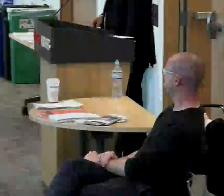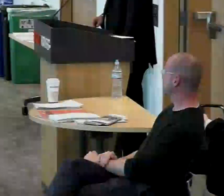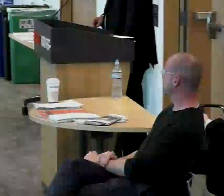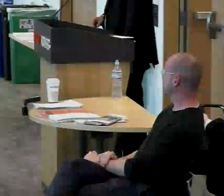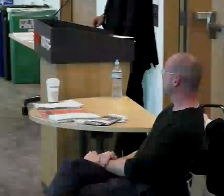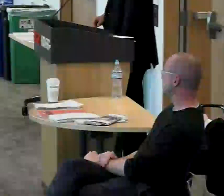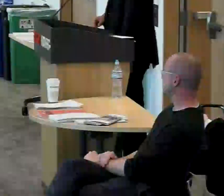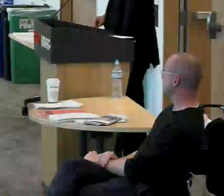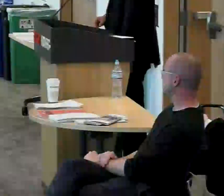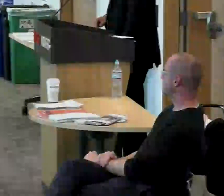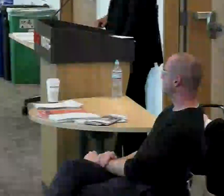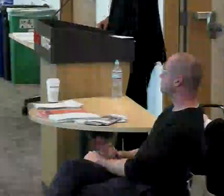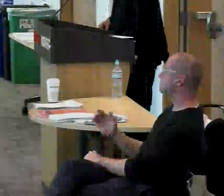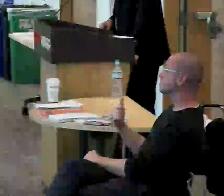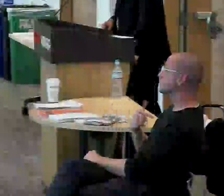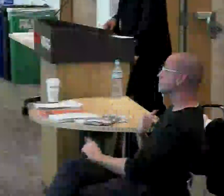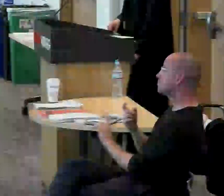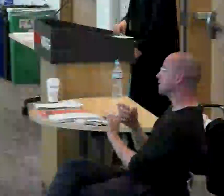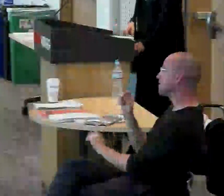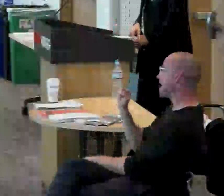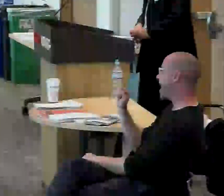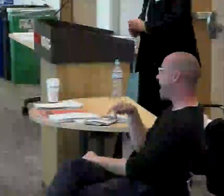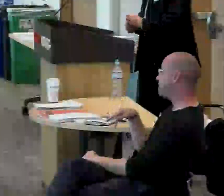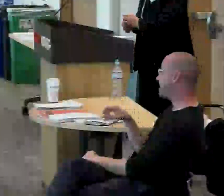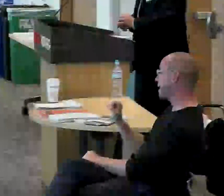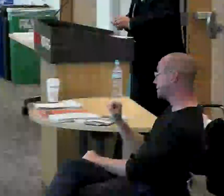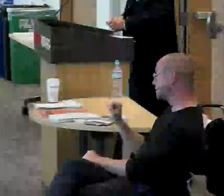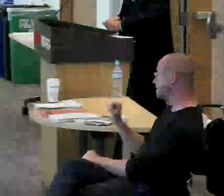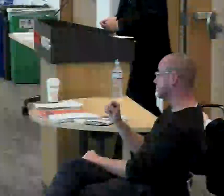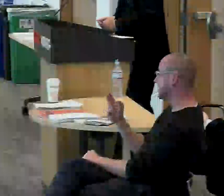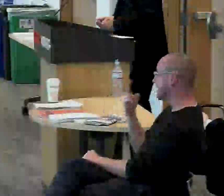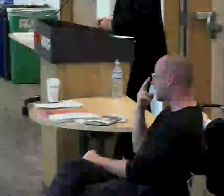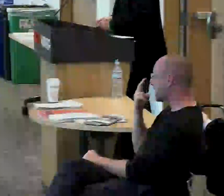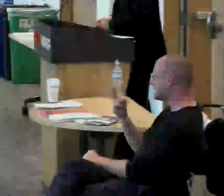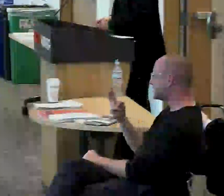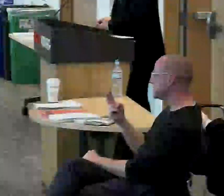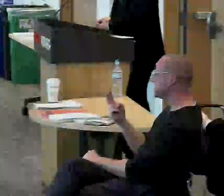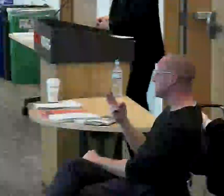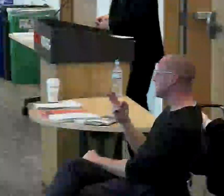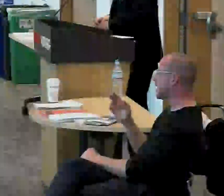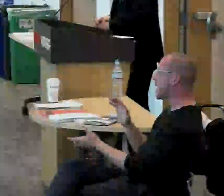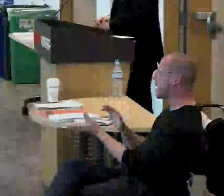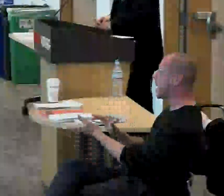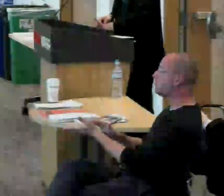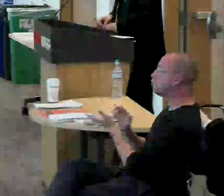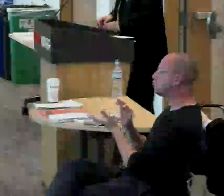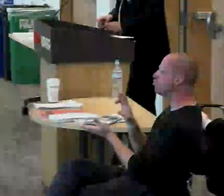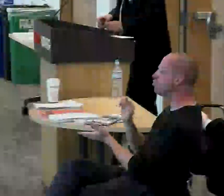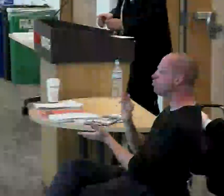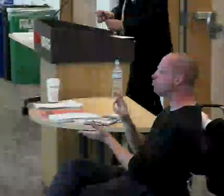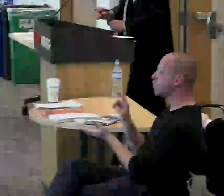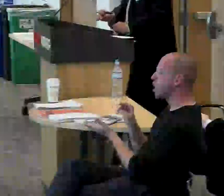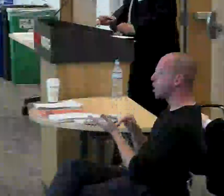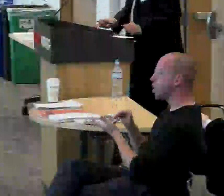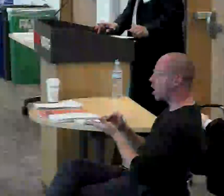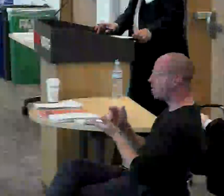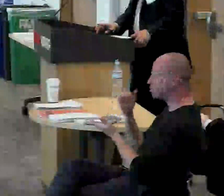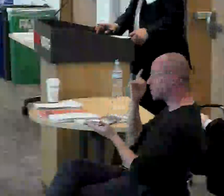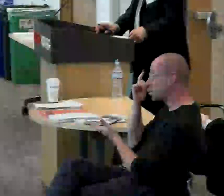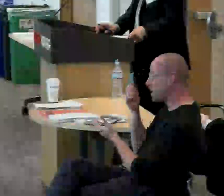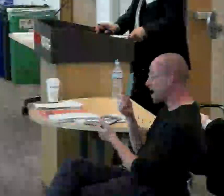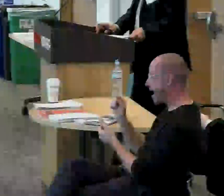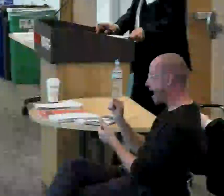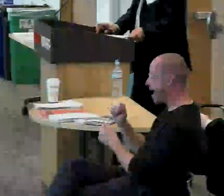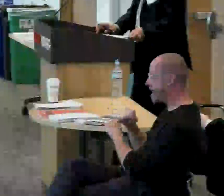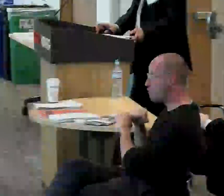Being from APS and seeing a lot of consumer fraud, I'm wondering if there are any fraud protections